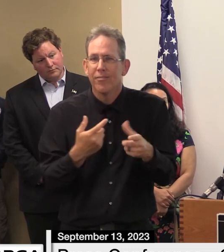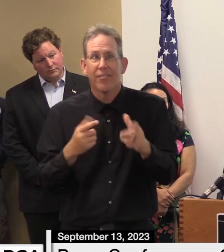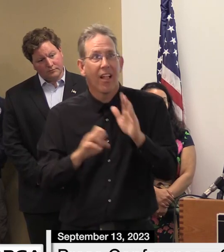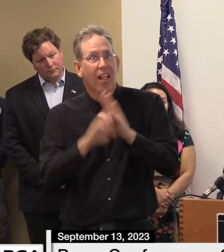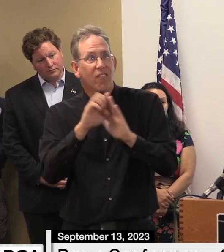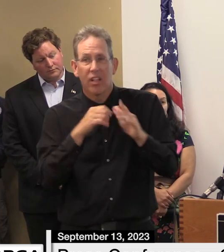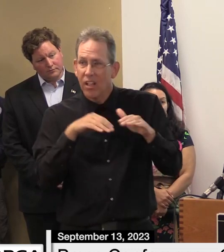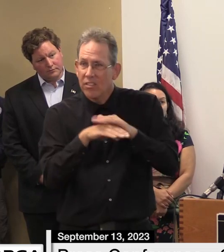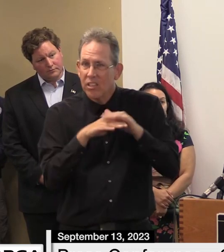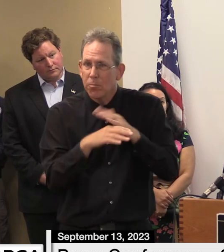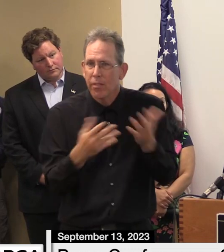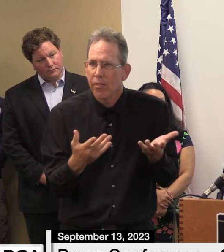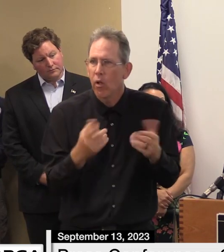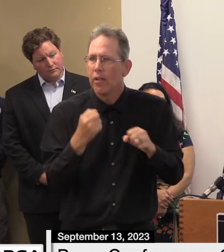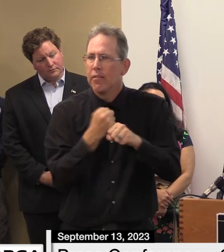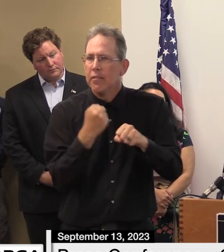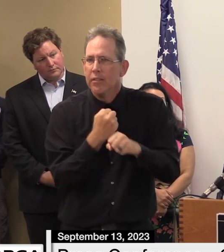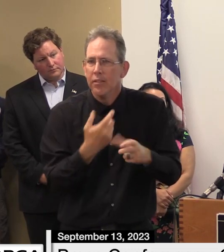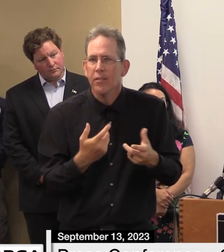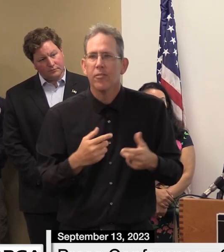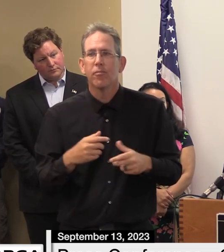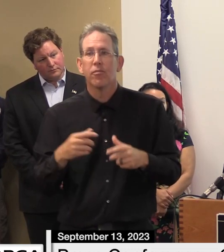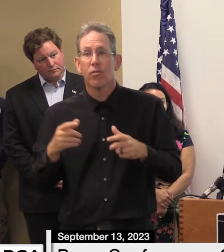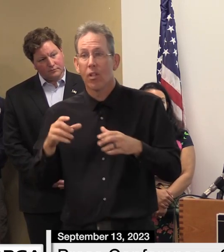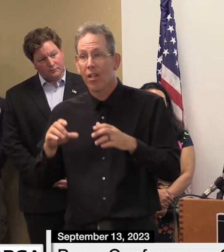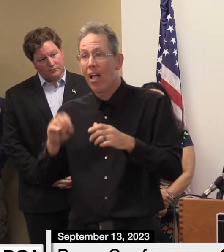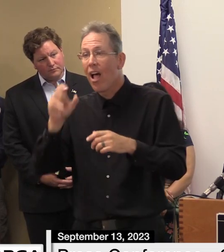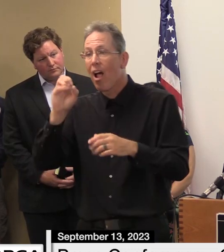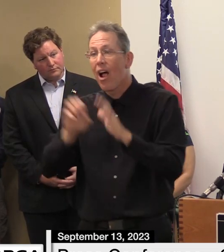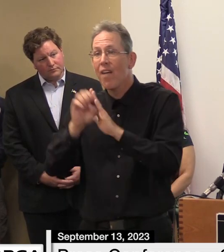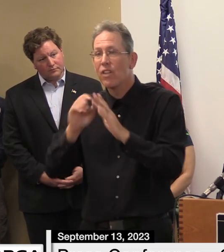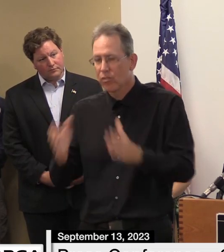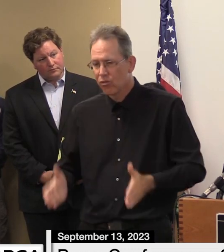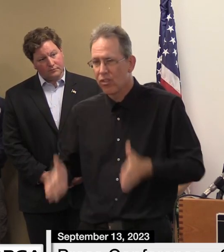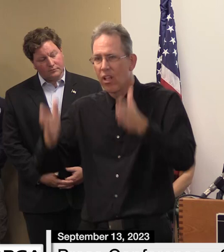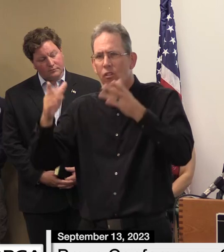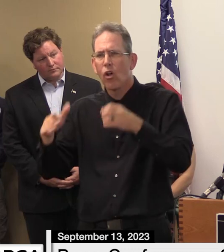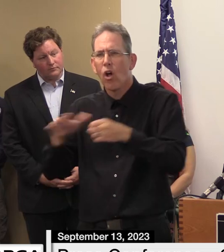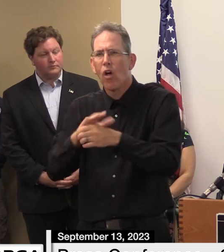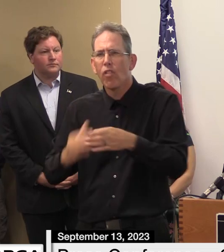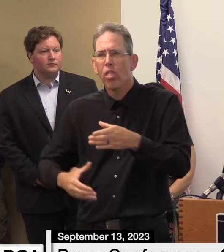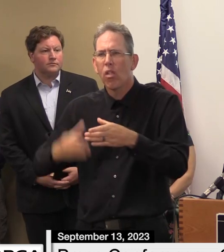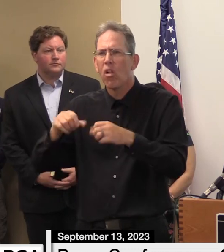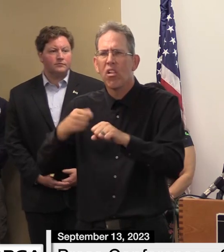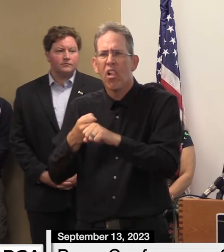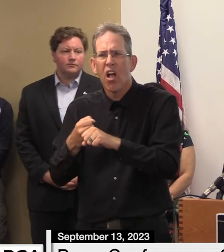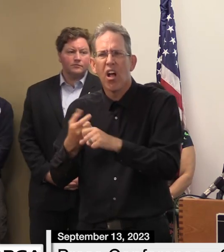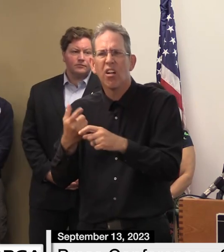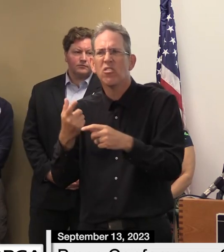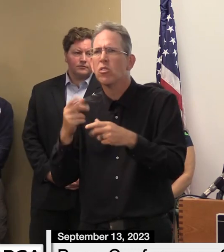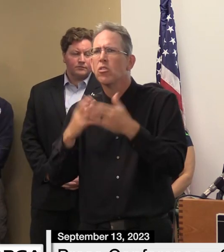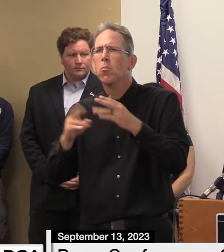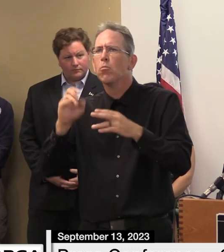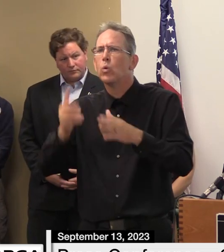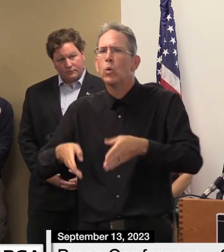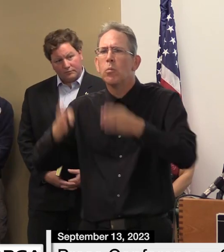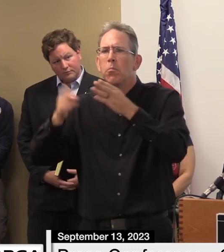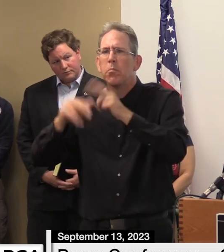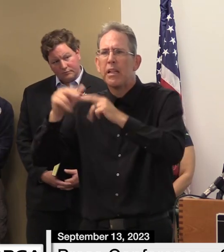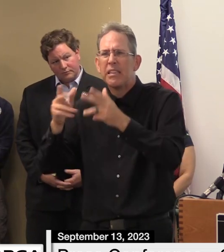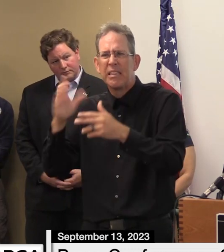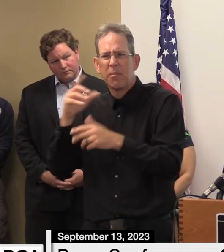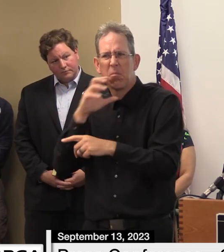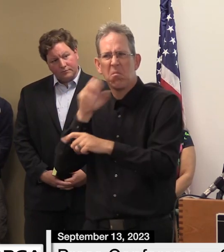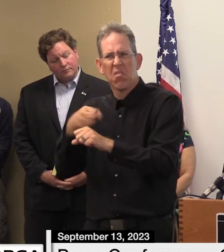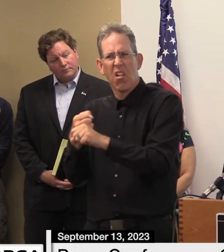and there's a elevator shaft that is covered up by a locked utility closet door appearing because